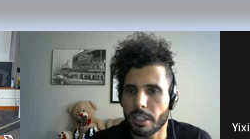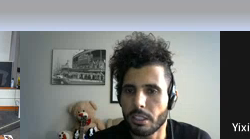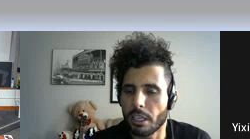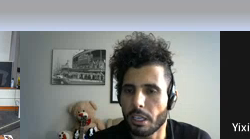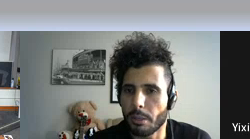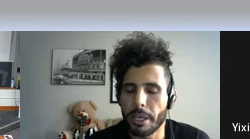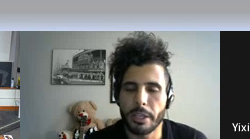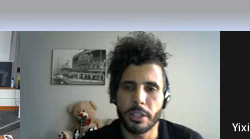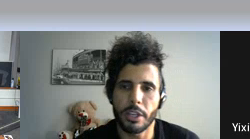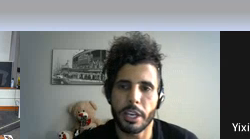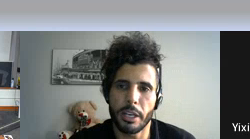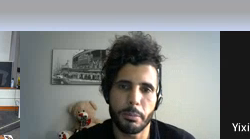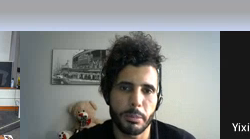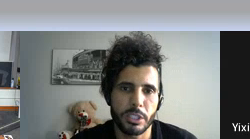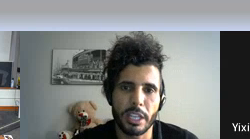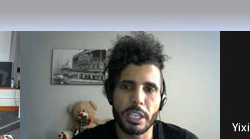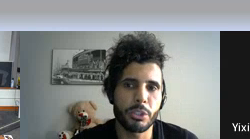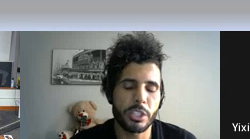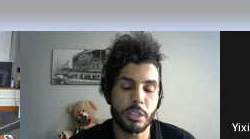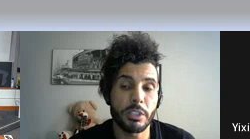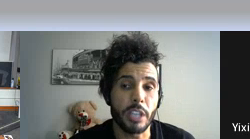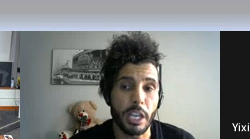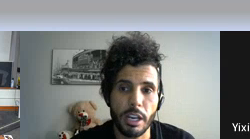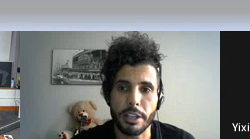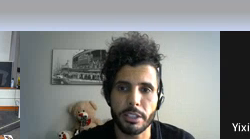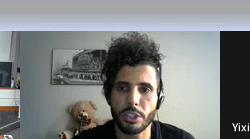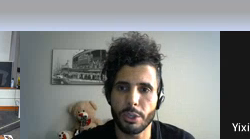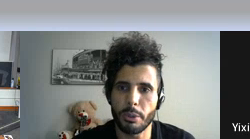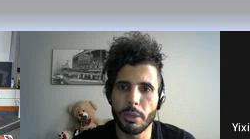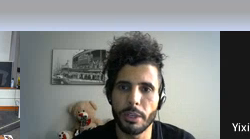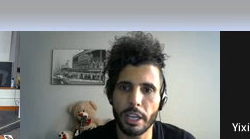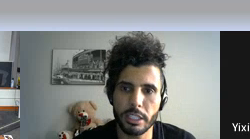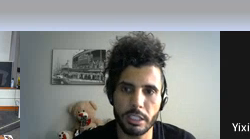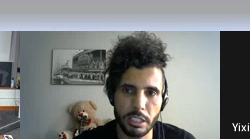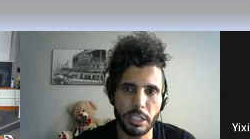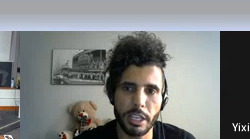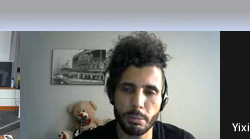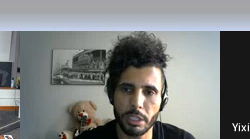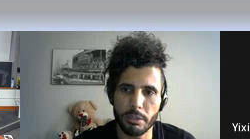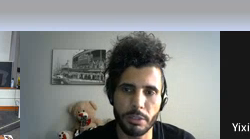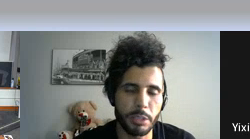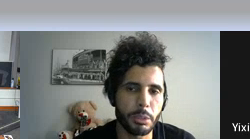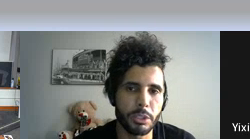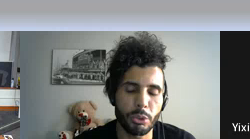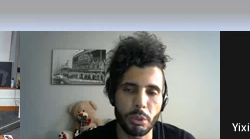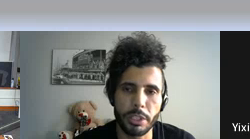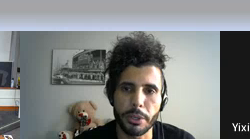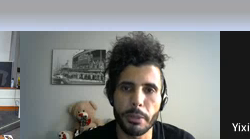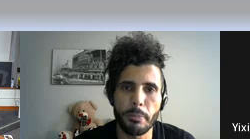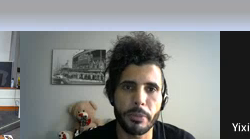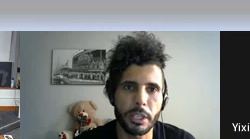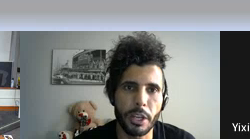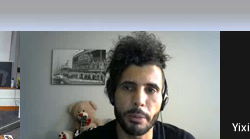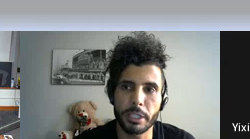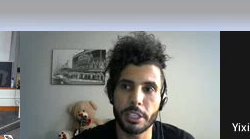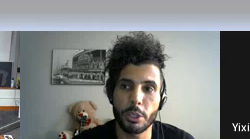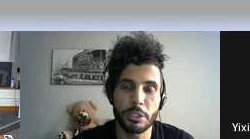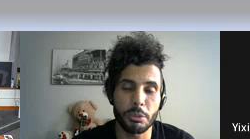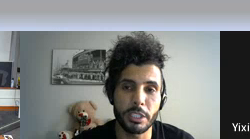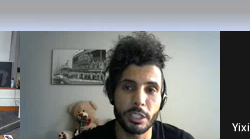that sign languages are very iconic. So iconicity has played a very important role here. Now, I'm not going to go into details